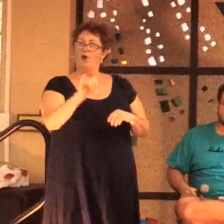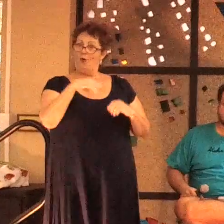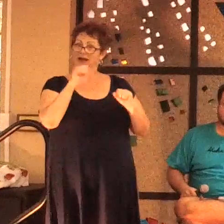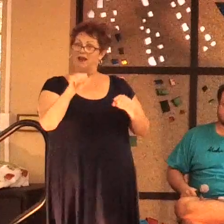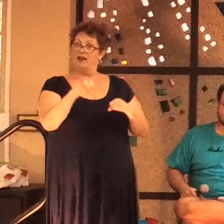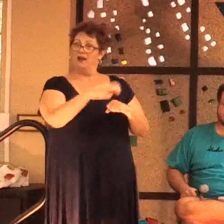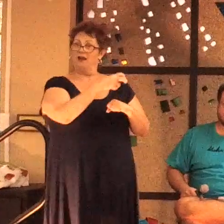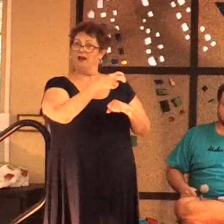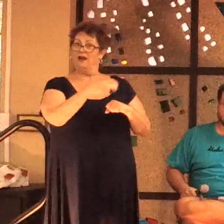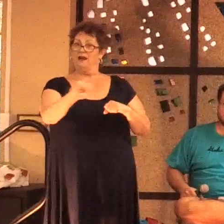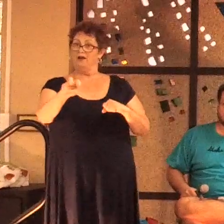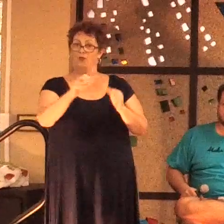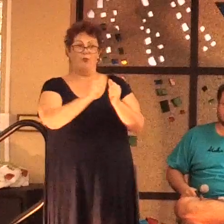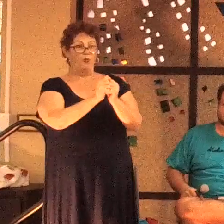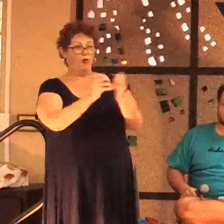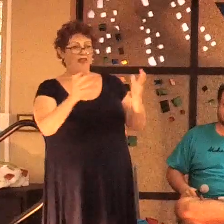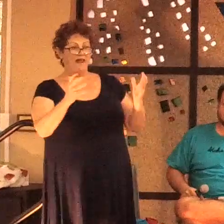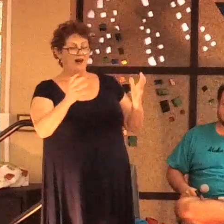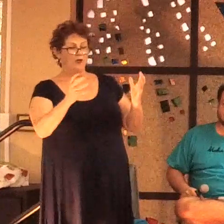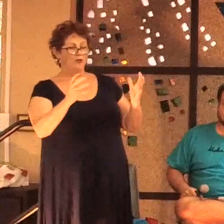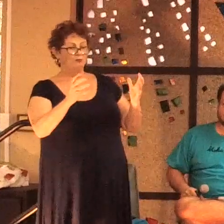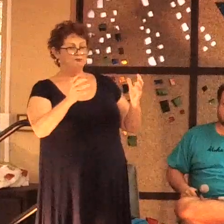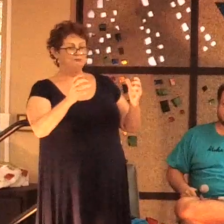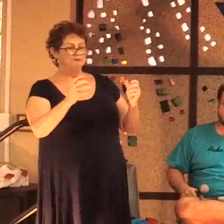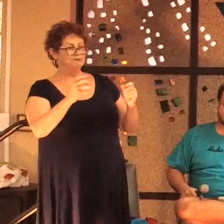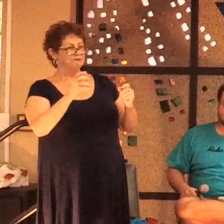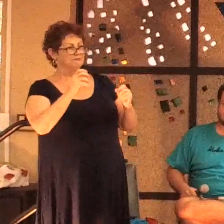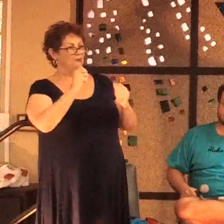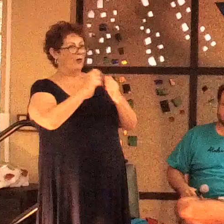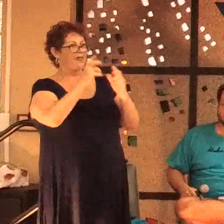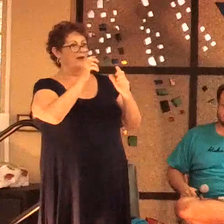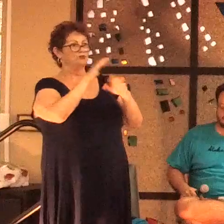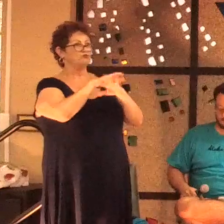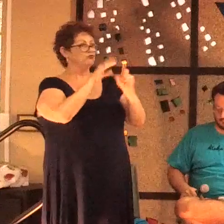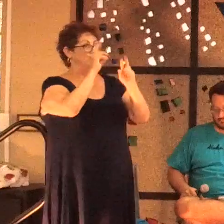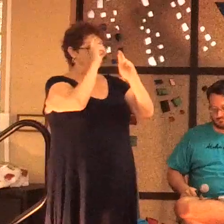to the hearing. And when I realized that I could transition